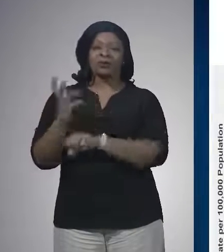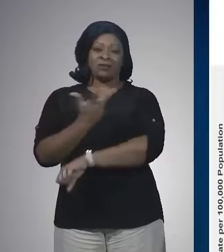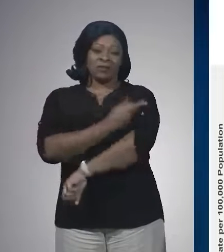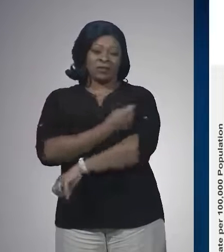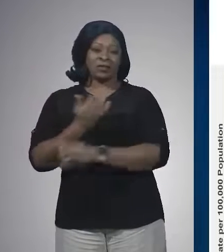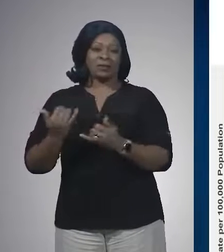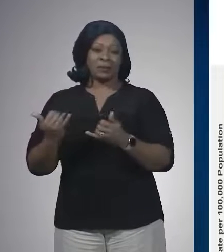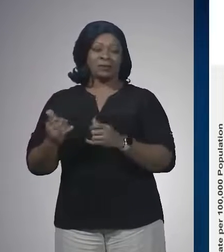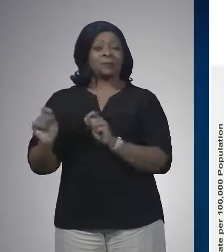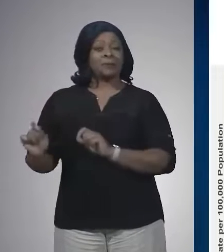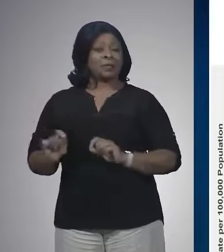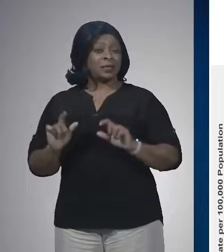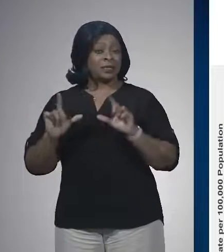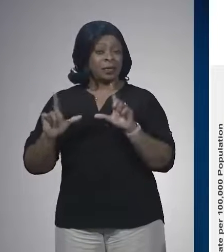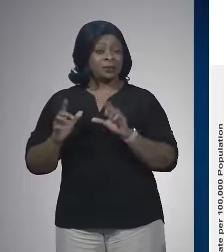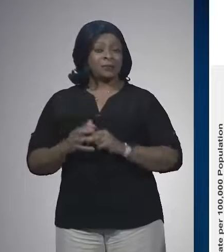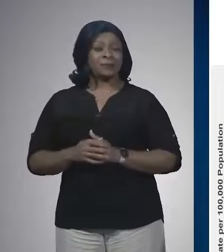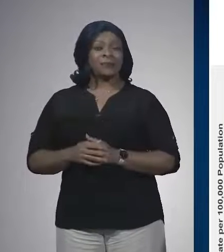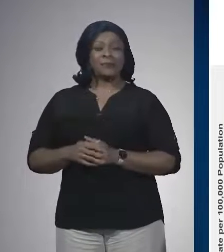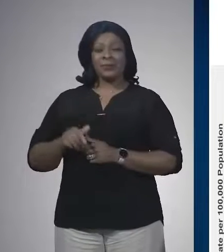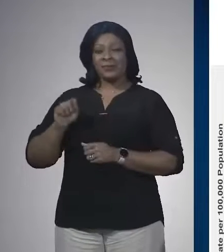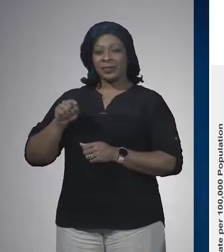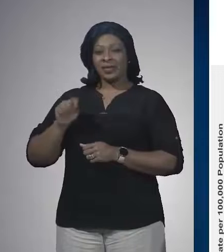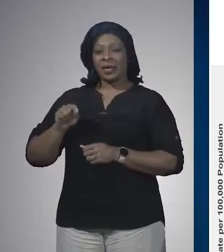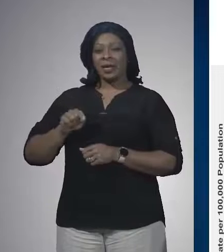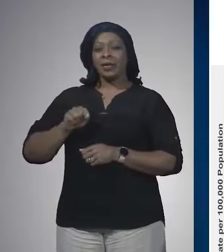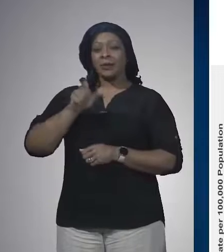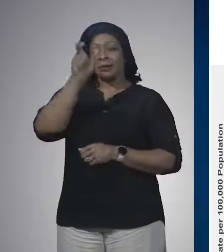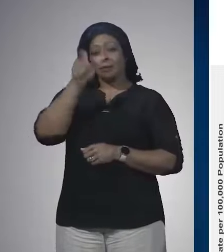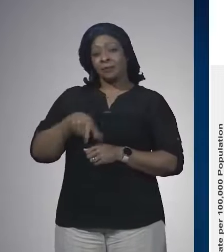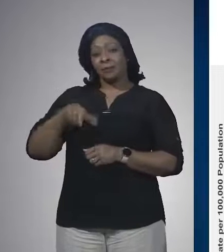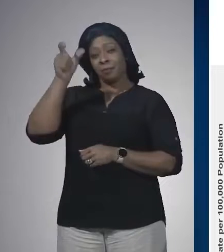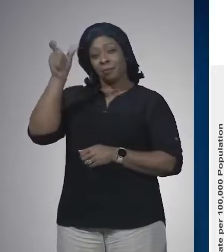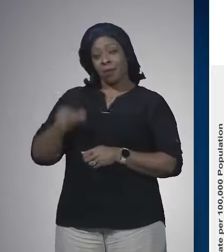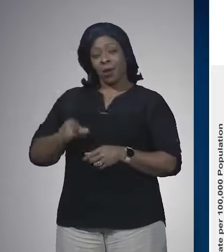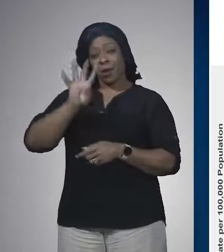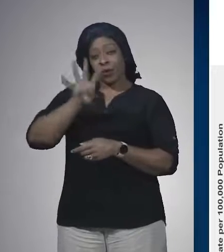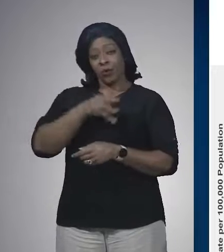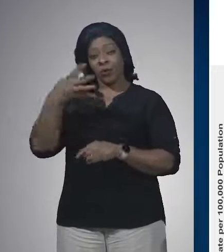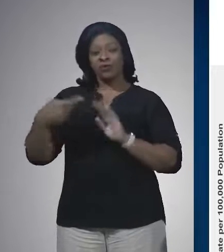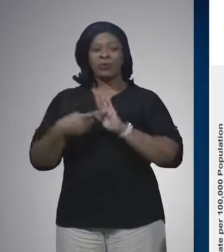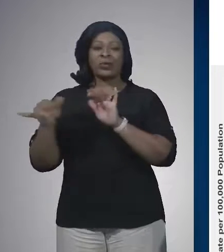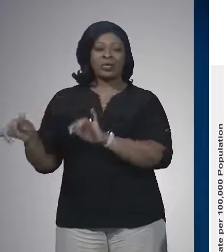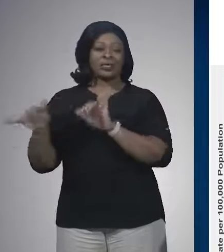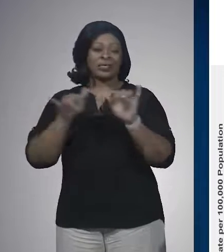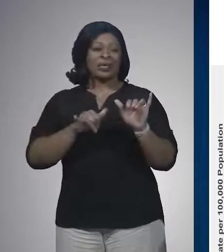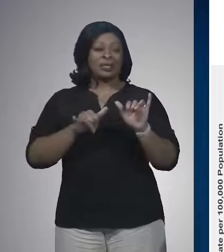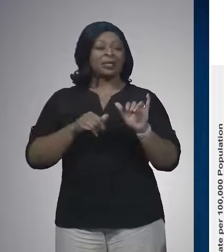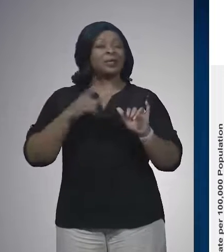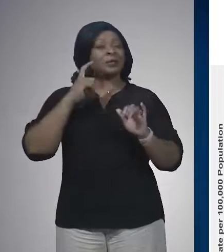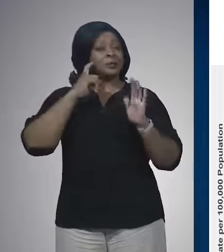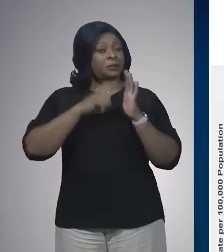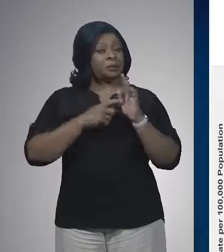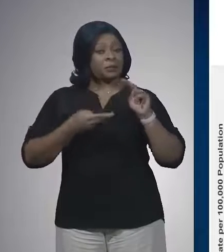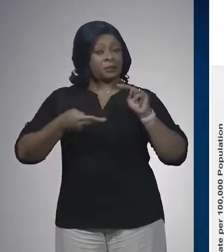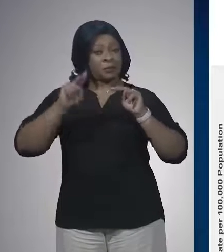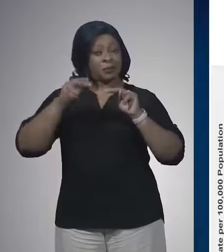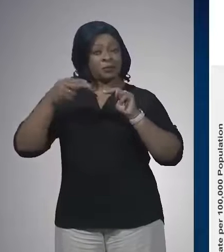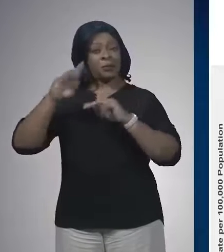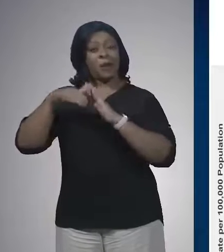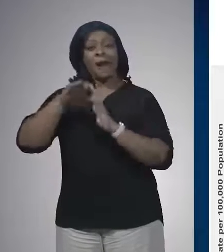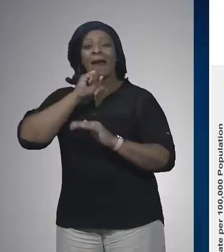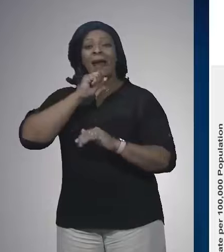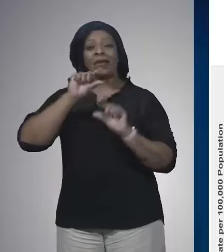slide. And this bar graph shows the same thing, where you see decreases across all age groups.